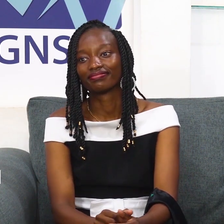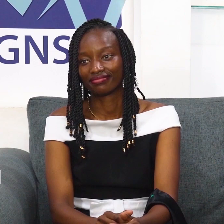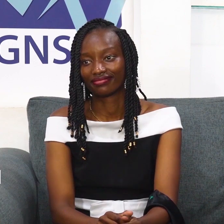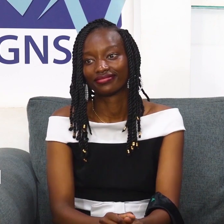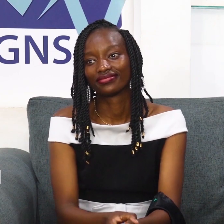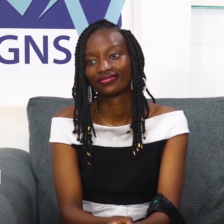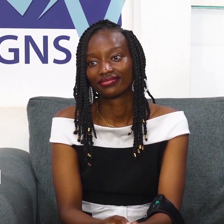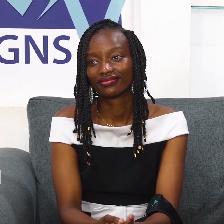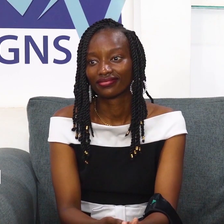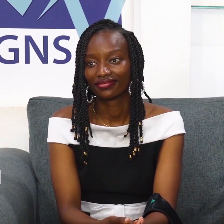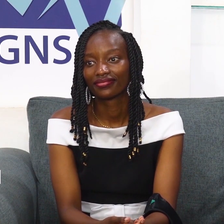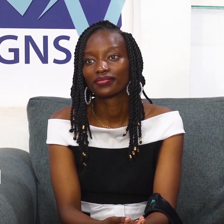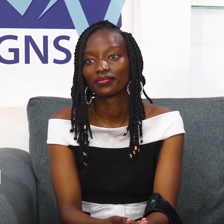effort, I got to where I'm at right now.